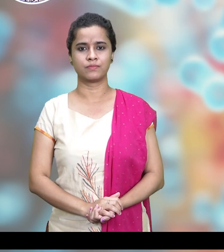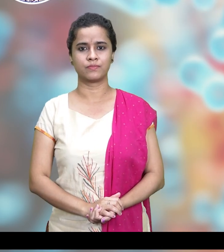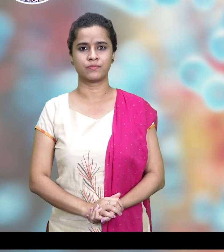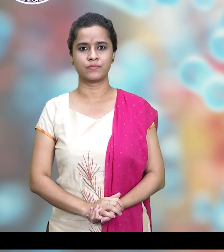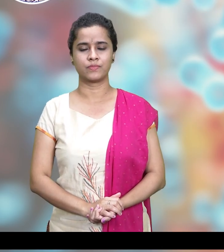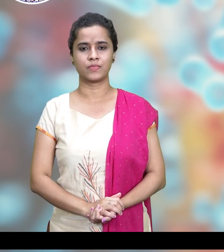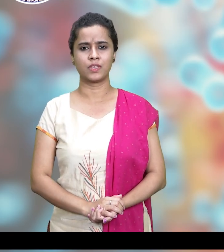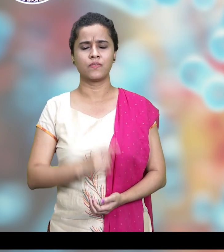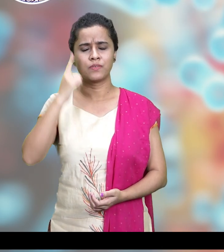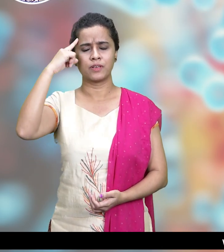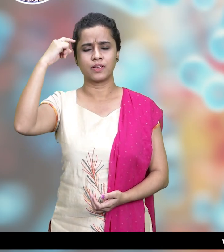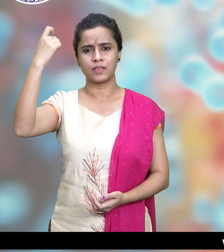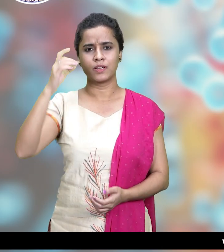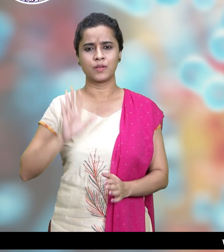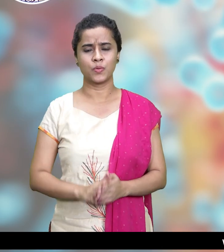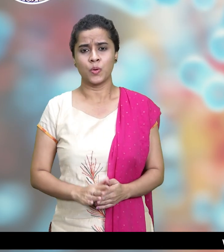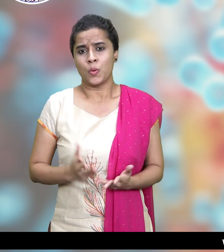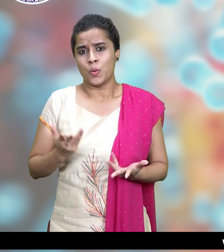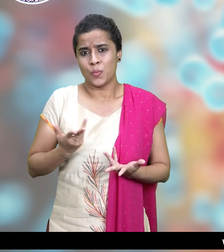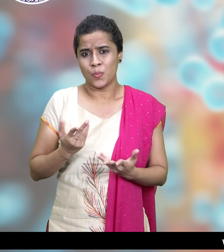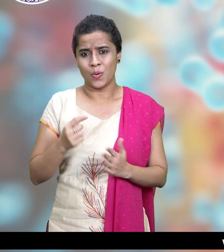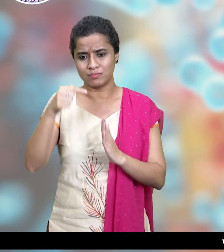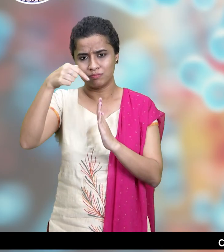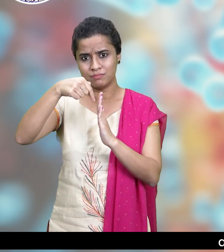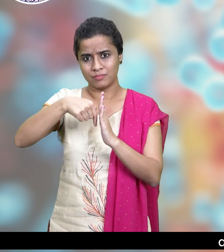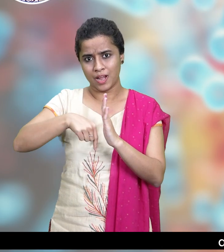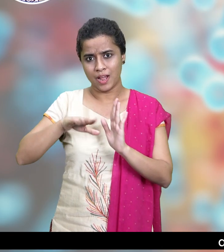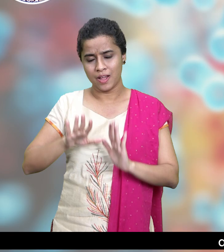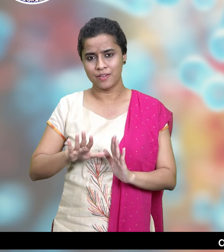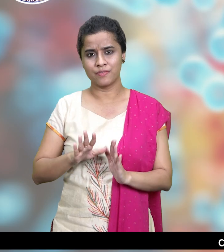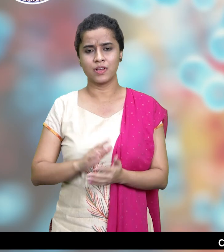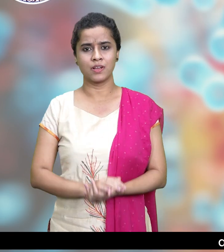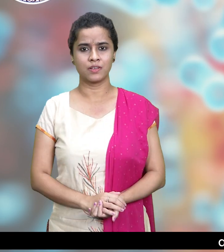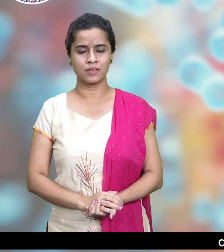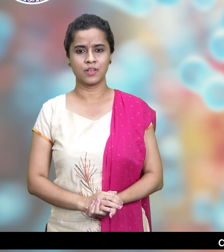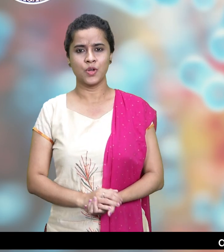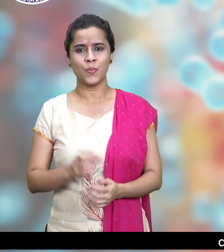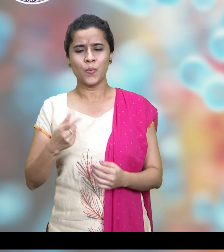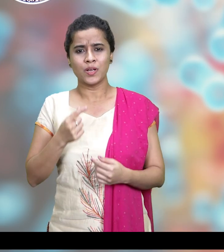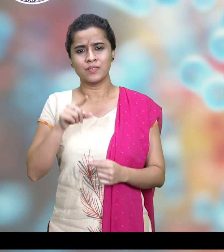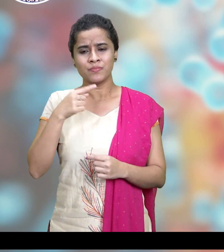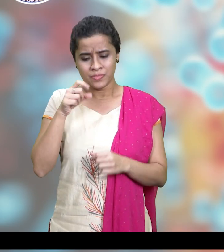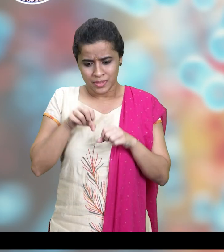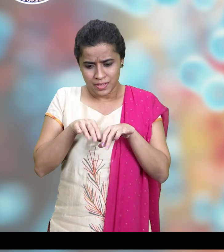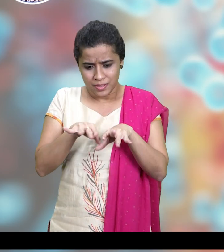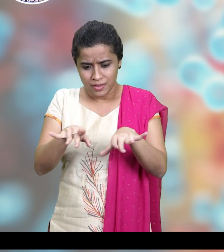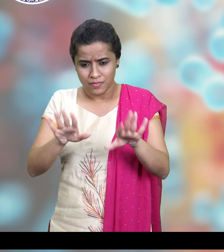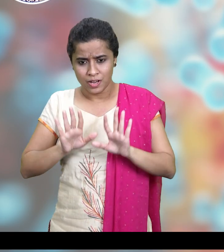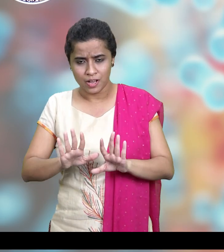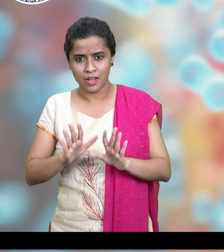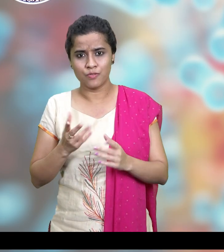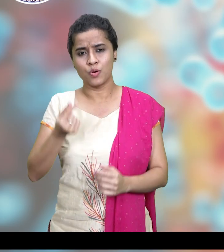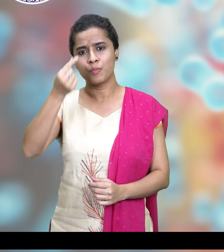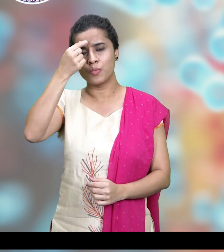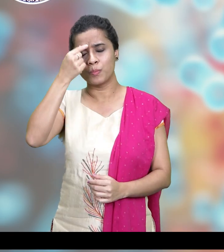We can imagine what the symptoms and signs of infection will be